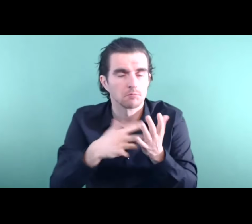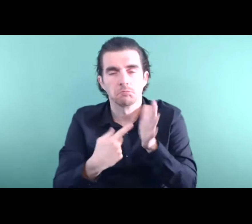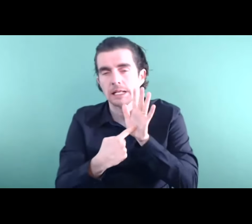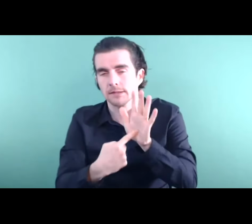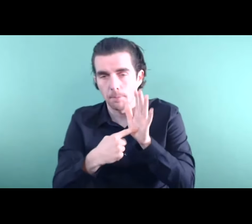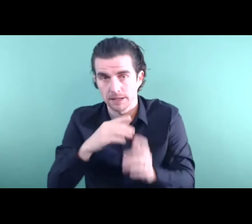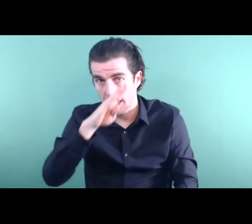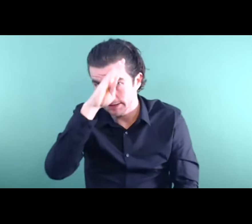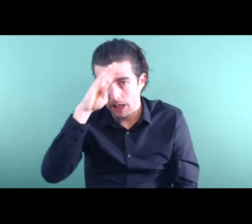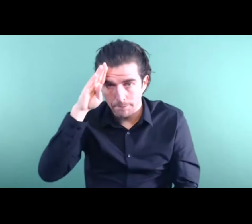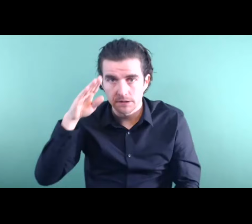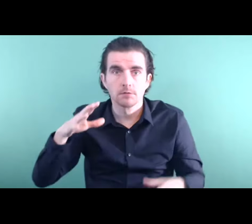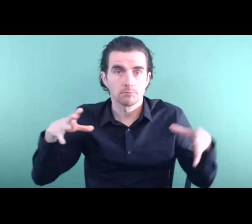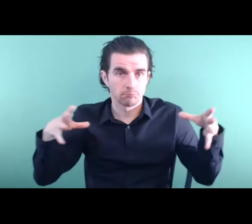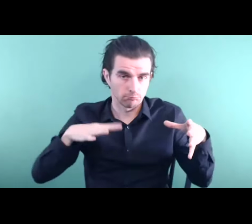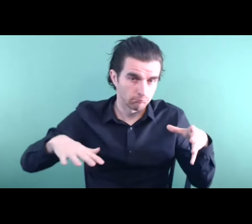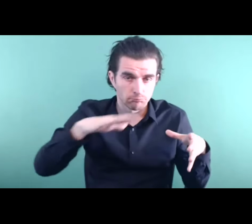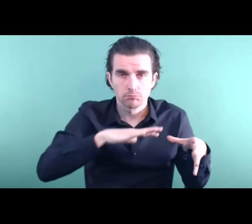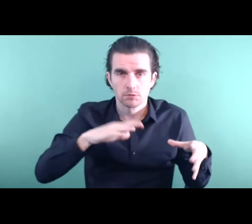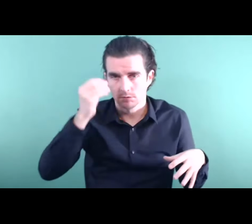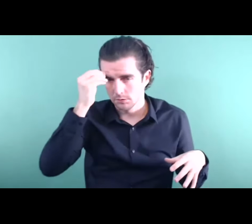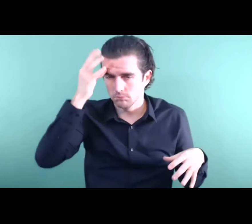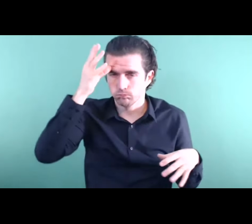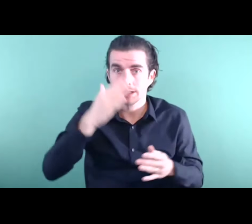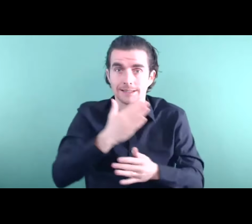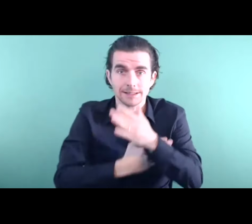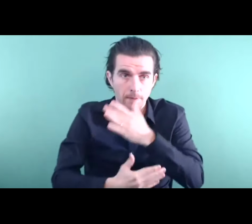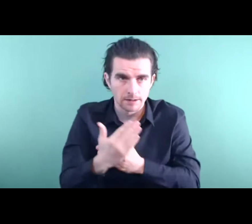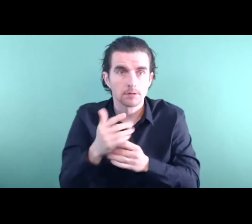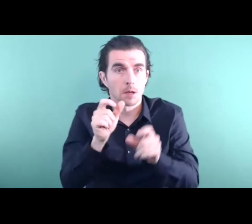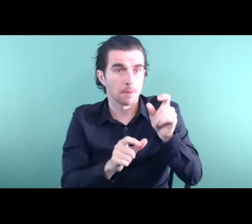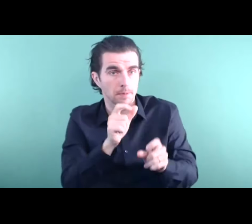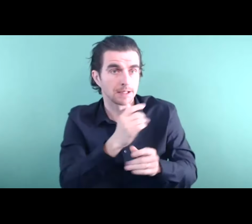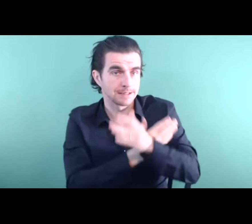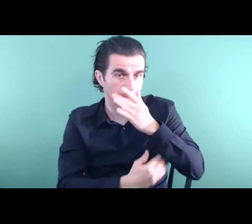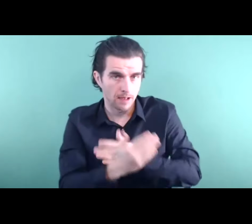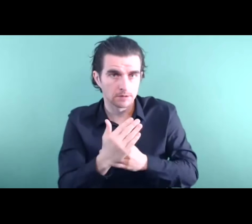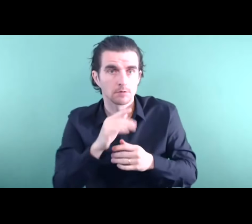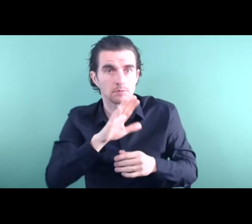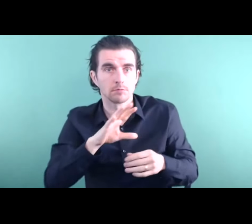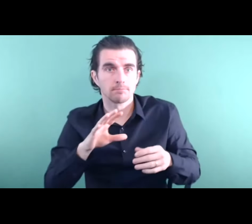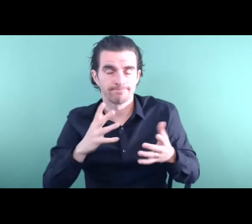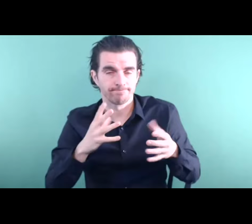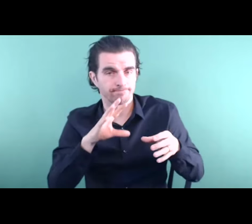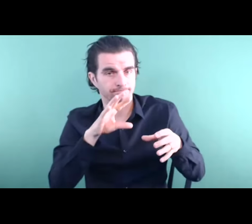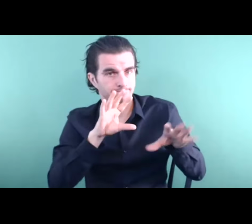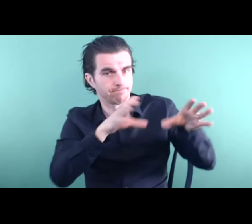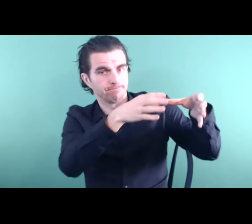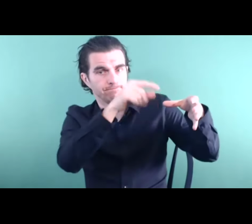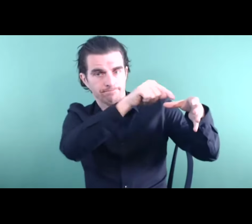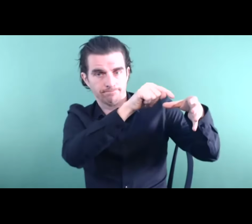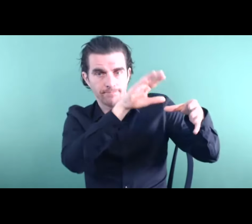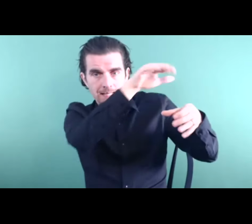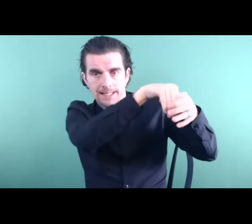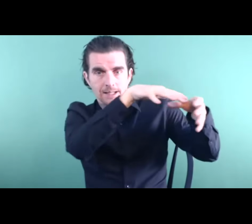European semester outcomes, are influencing the funding allocations of EU funding in member